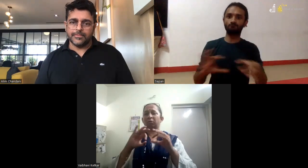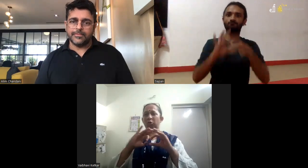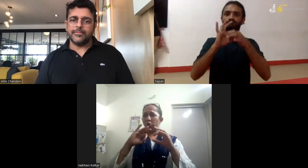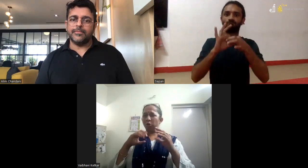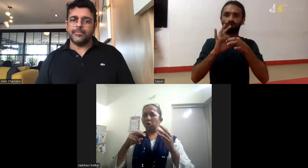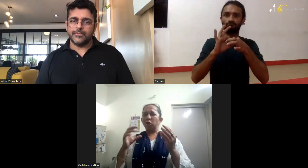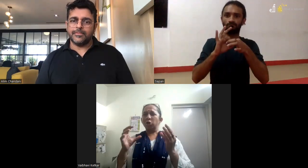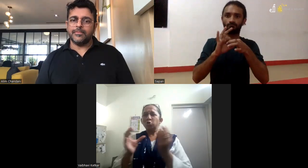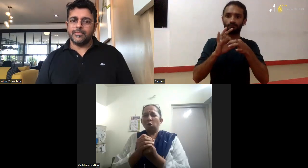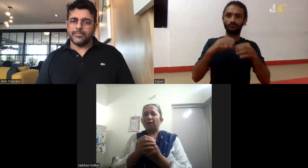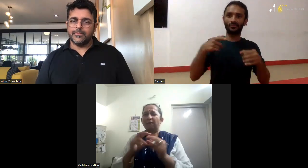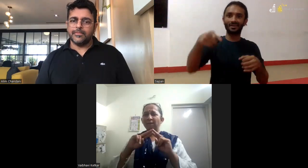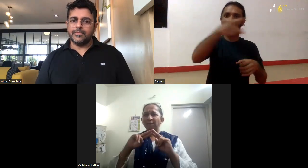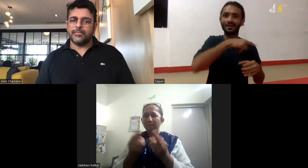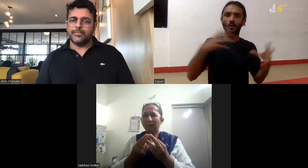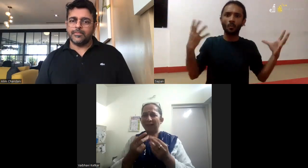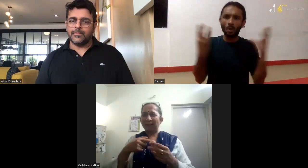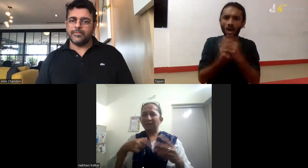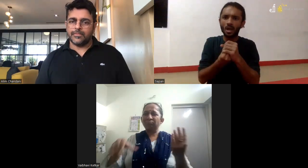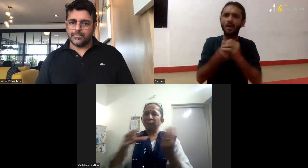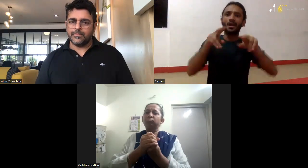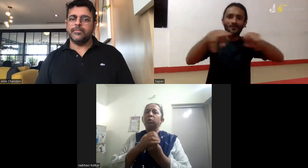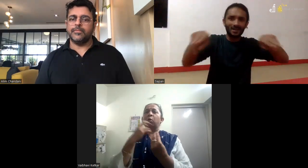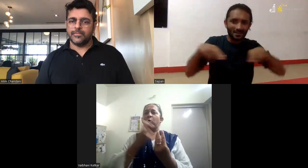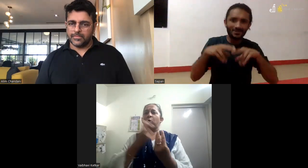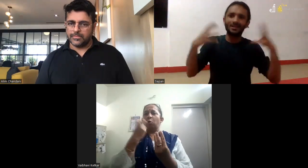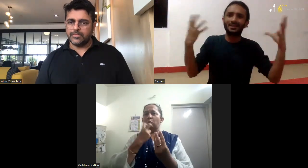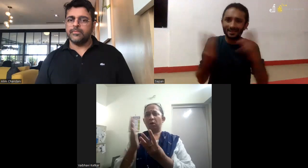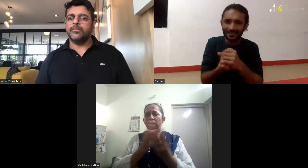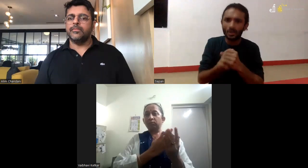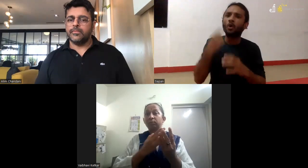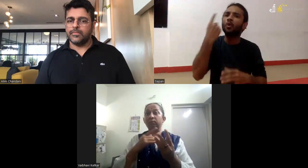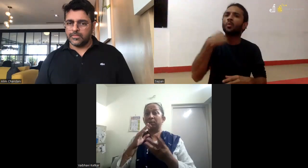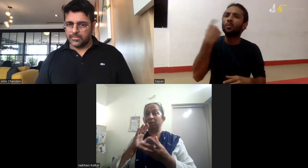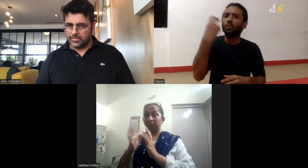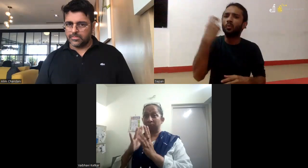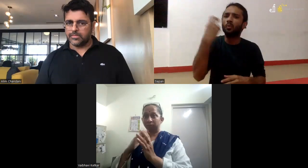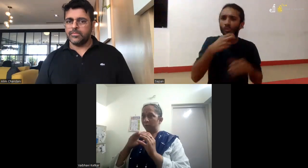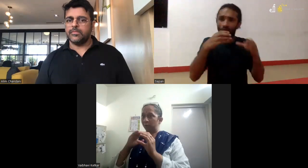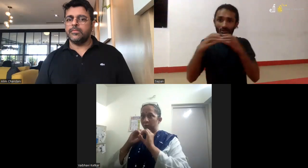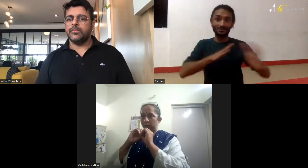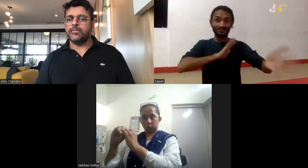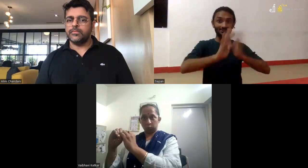Maybe she need to swipe the screen. It's confusing. Whose name you are saying?